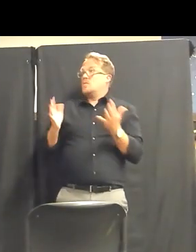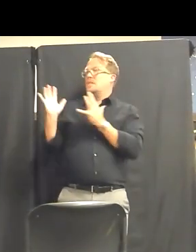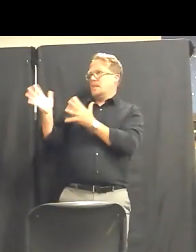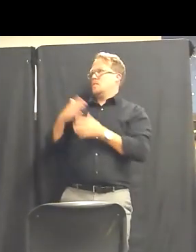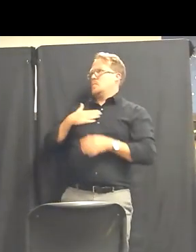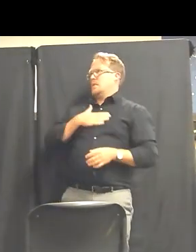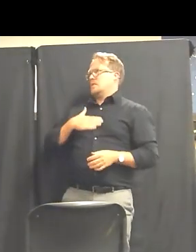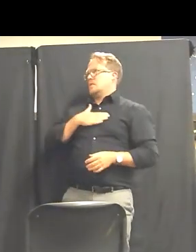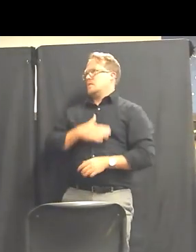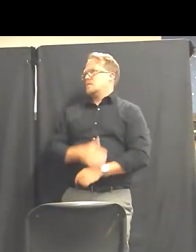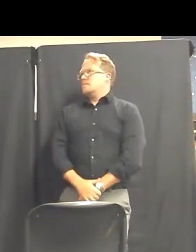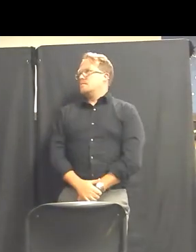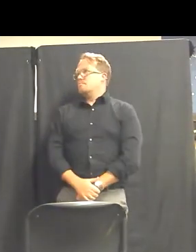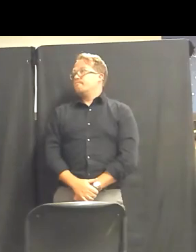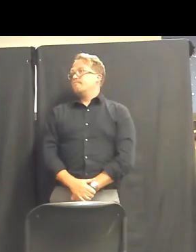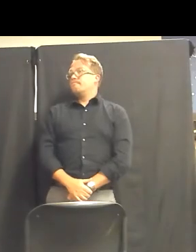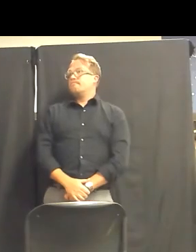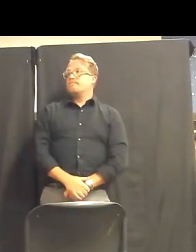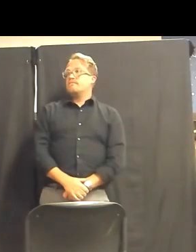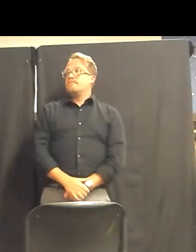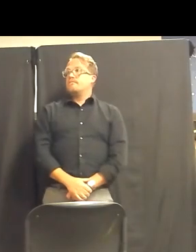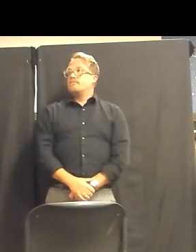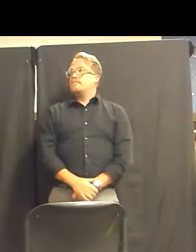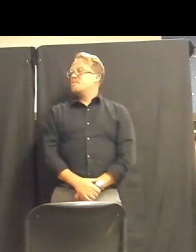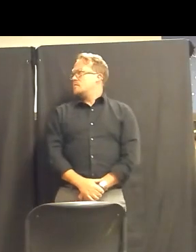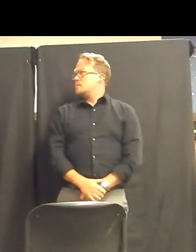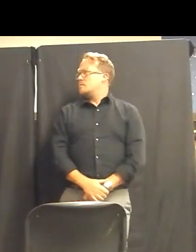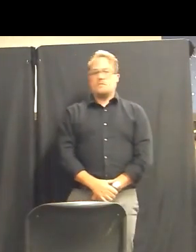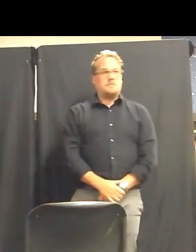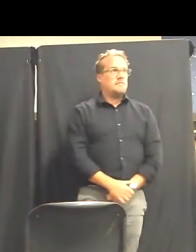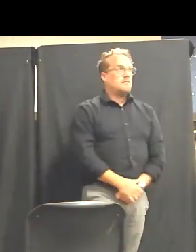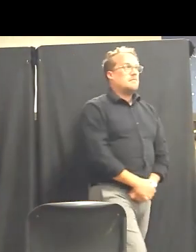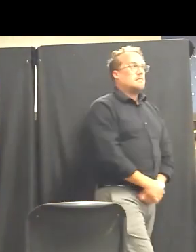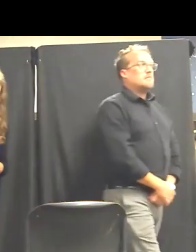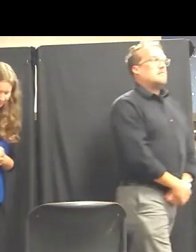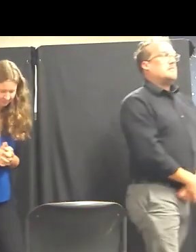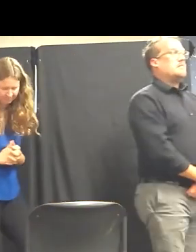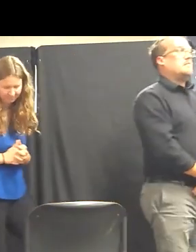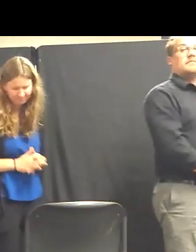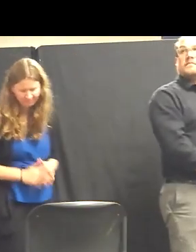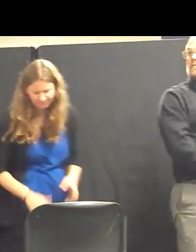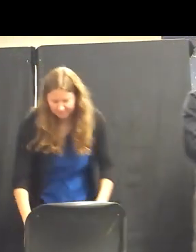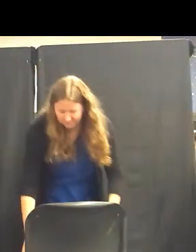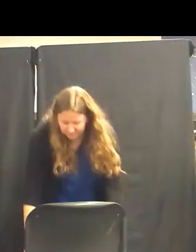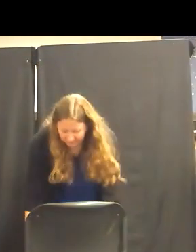that we really need to advocate for some more resources.